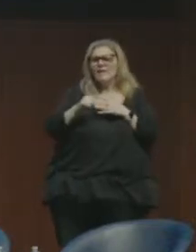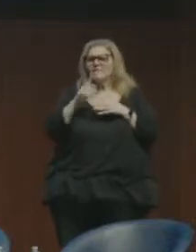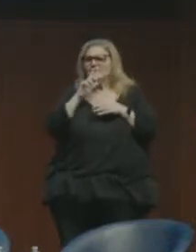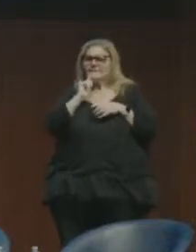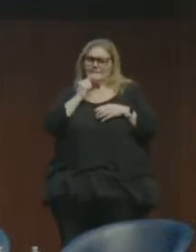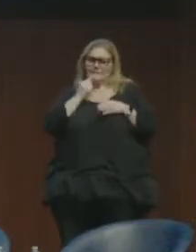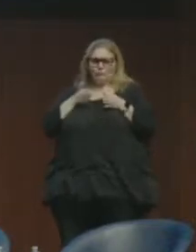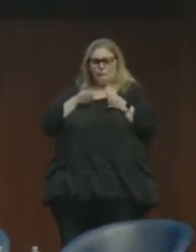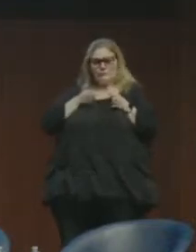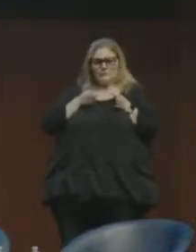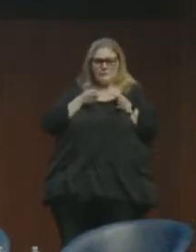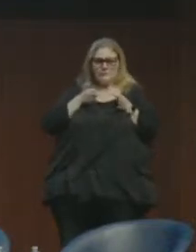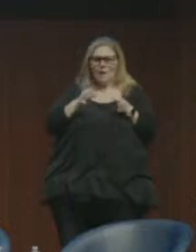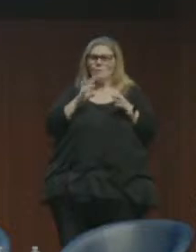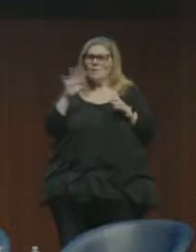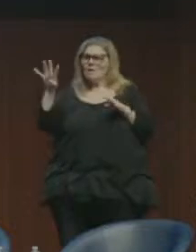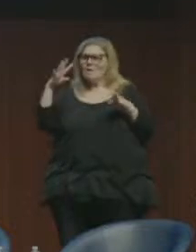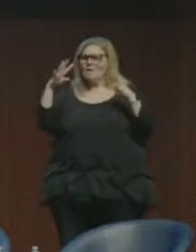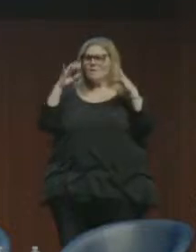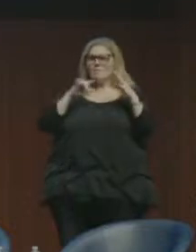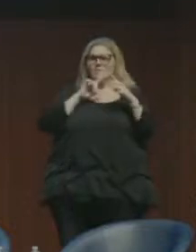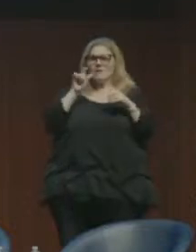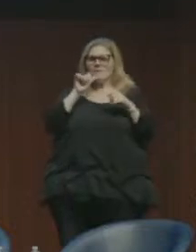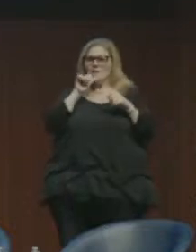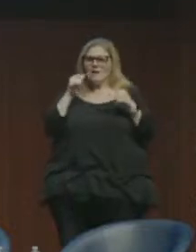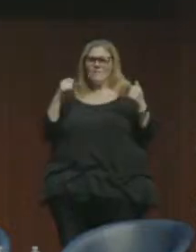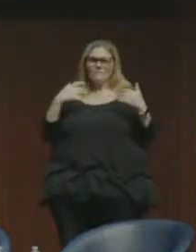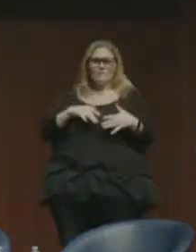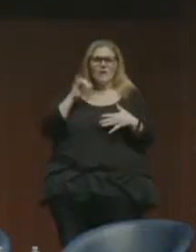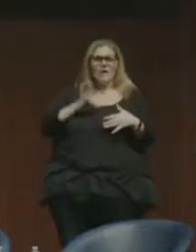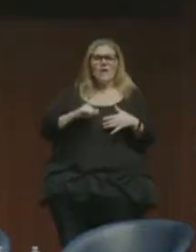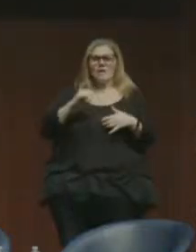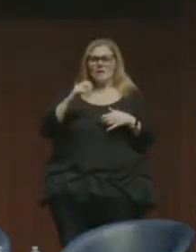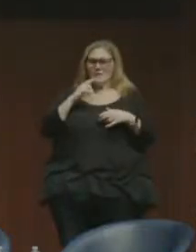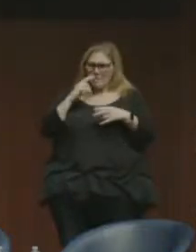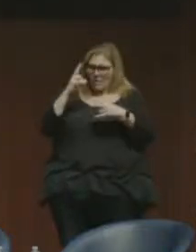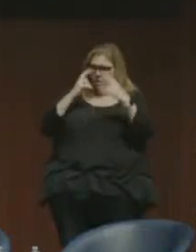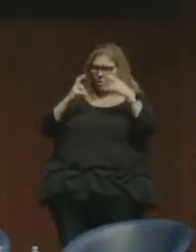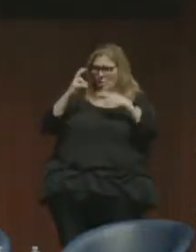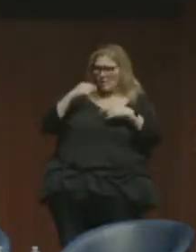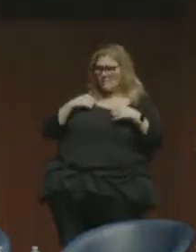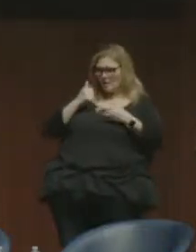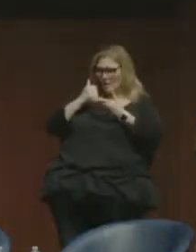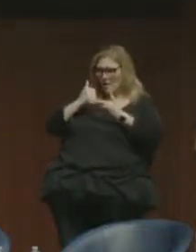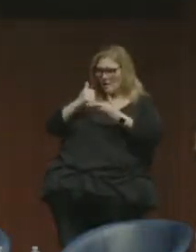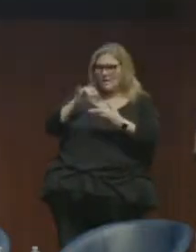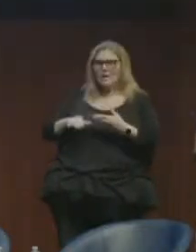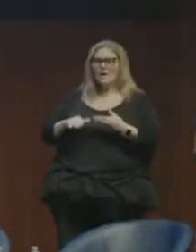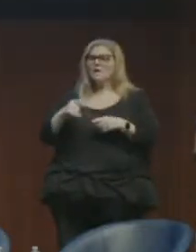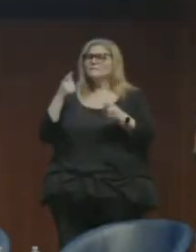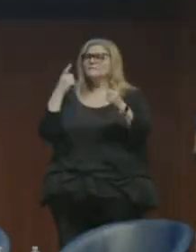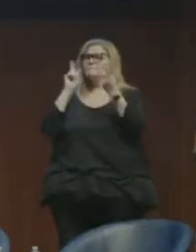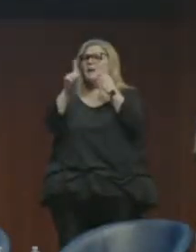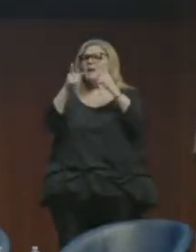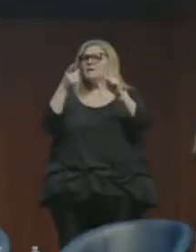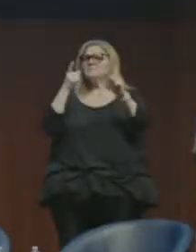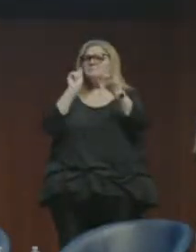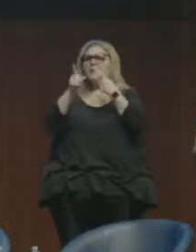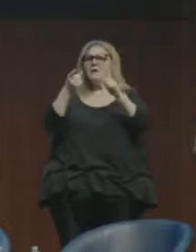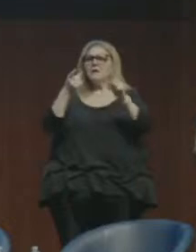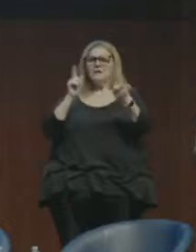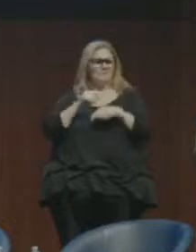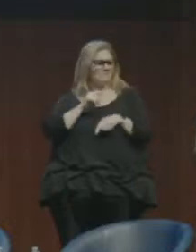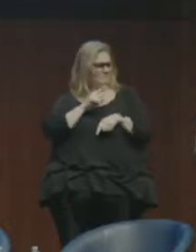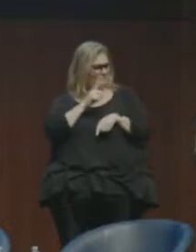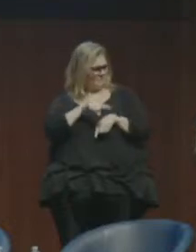sidewalk. Eerie eyes grow out of grate. Probe my existence here. Passerby ask, is that